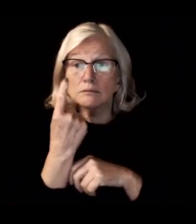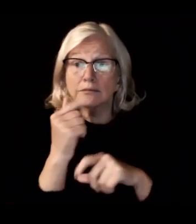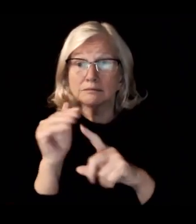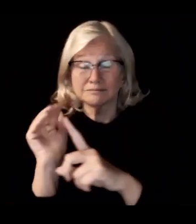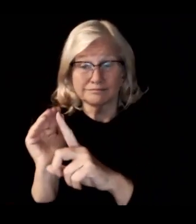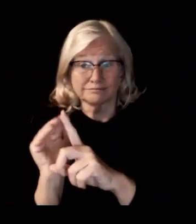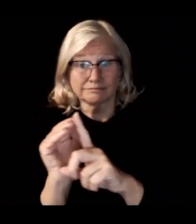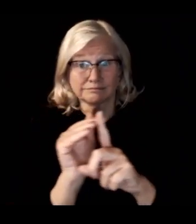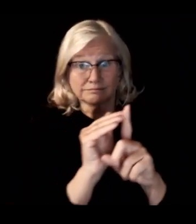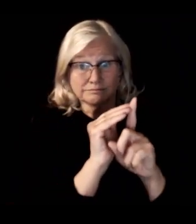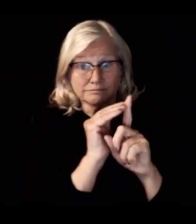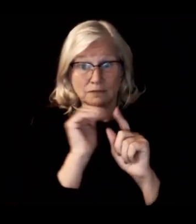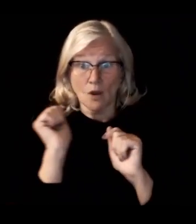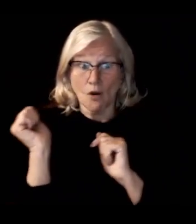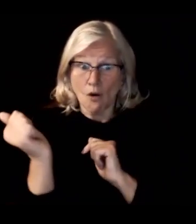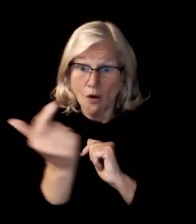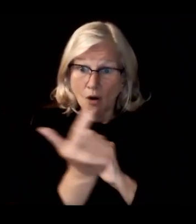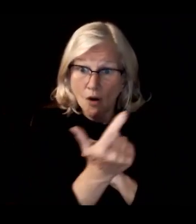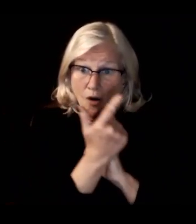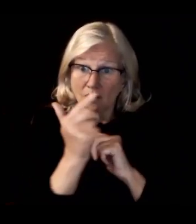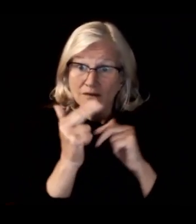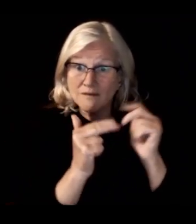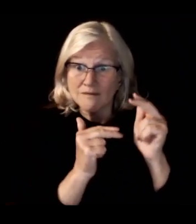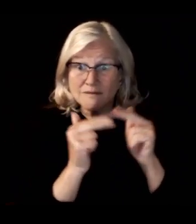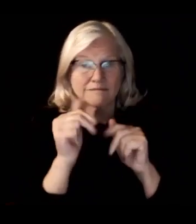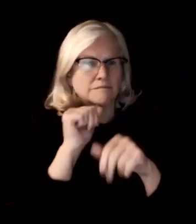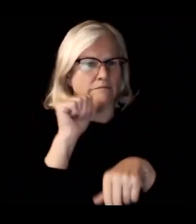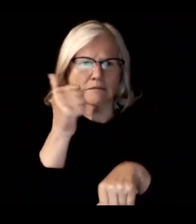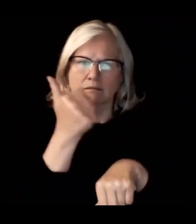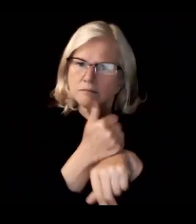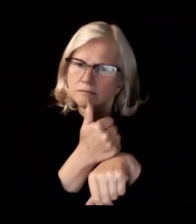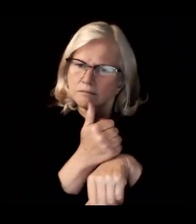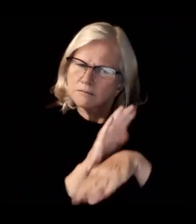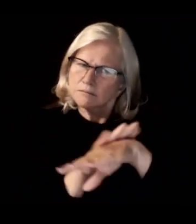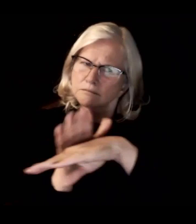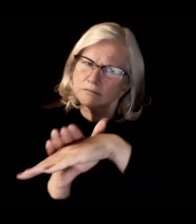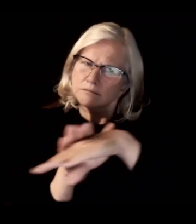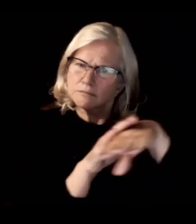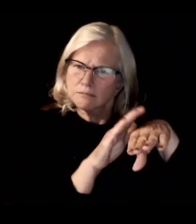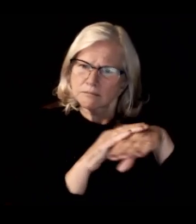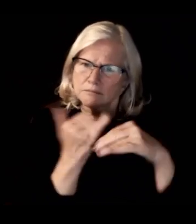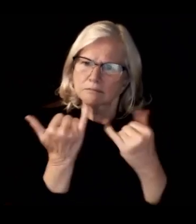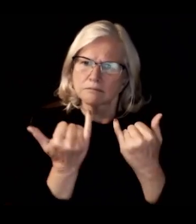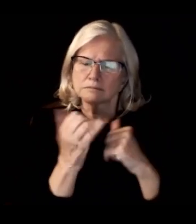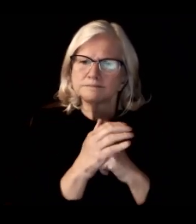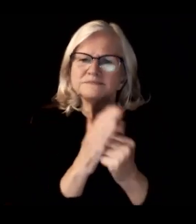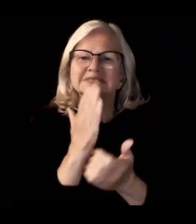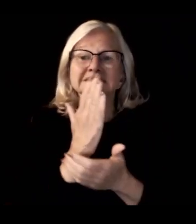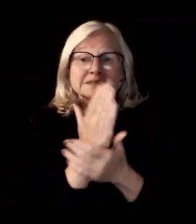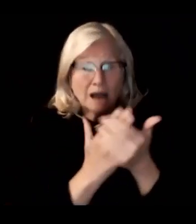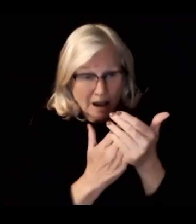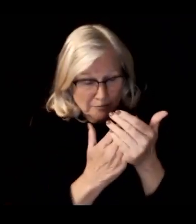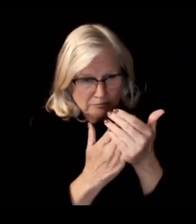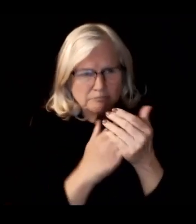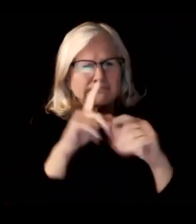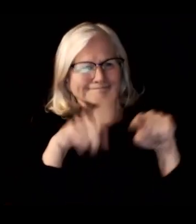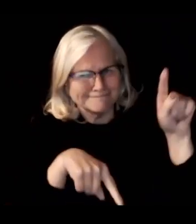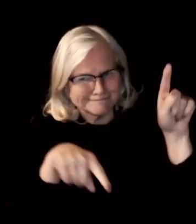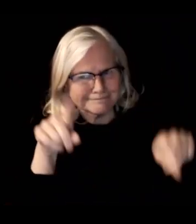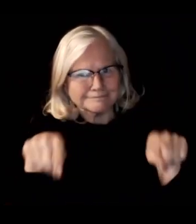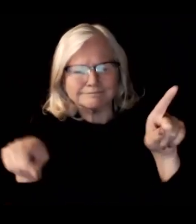guidance at this time, and each facility may be different. Facilities